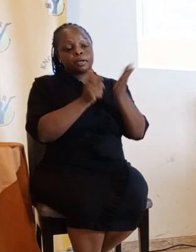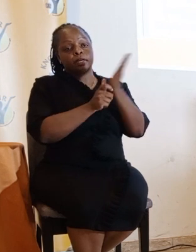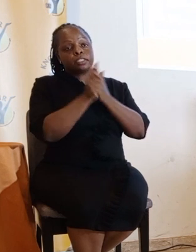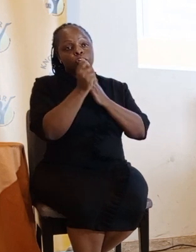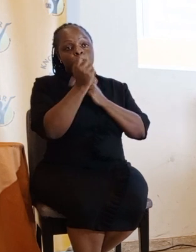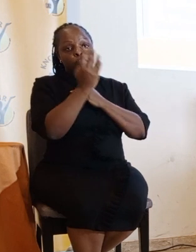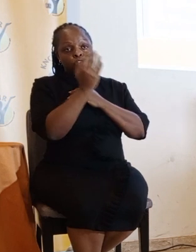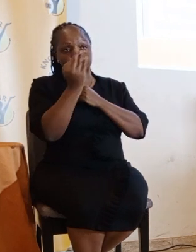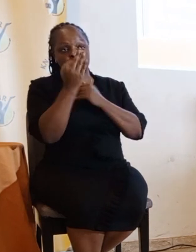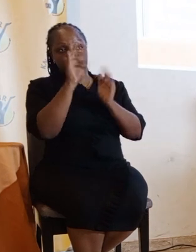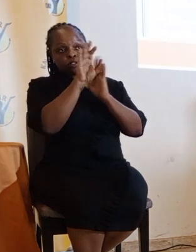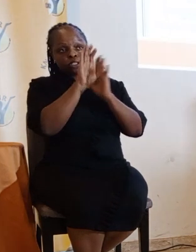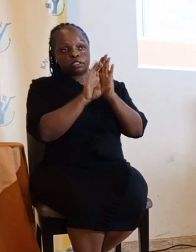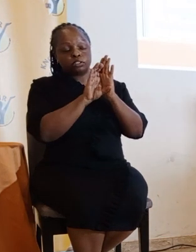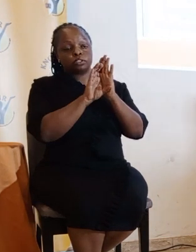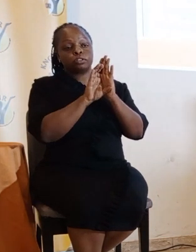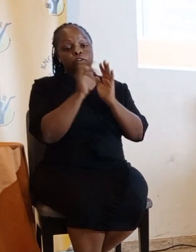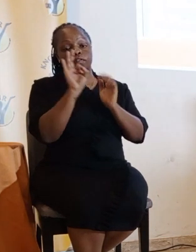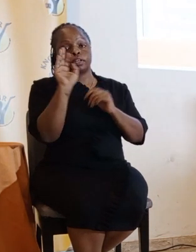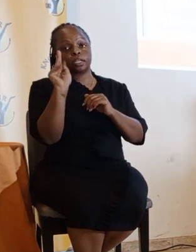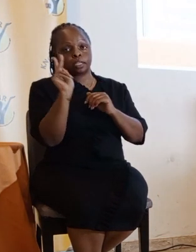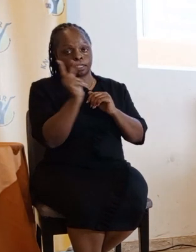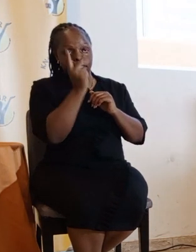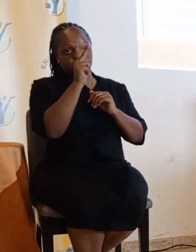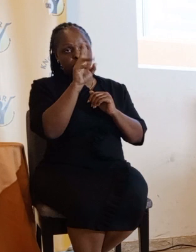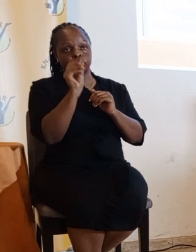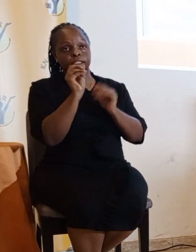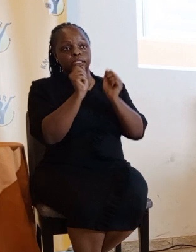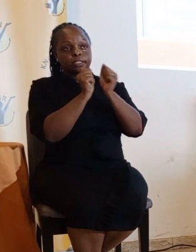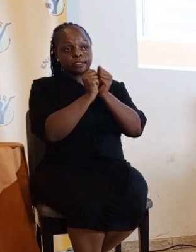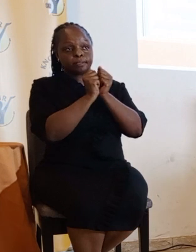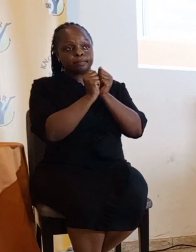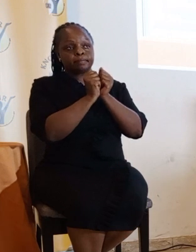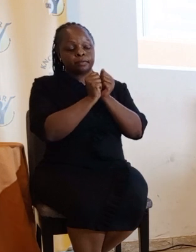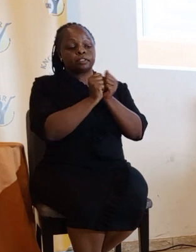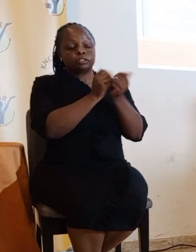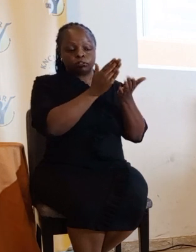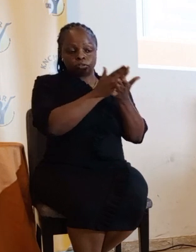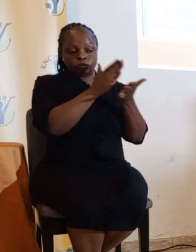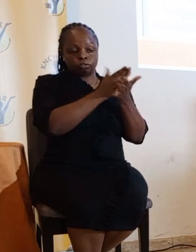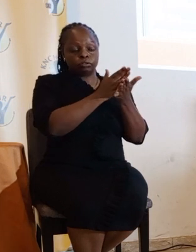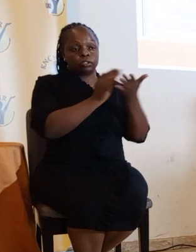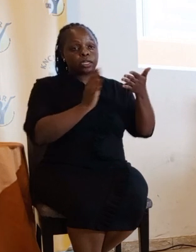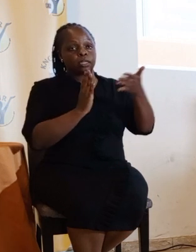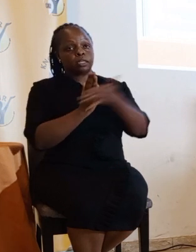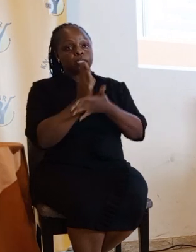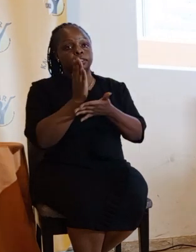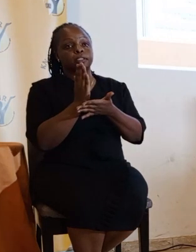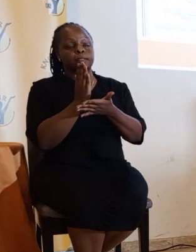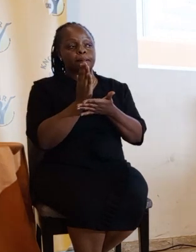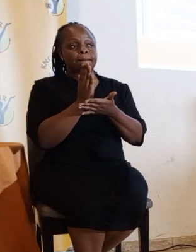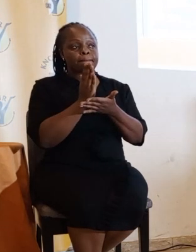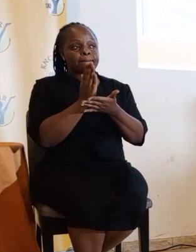Article 43 of the Constitution of Kenya 2010 guarantees the right